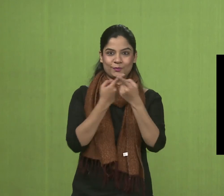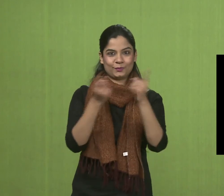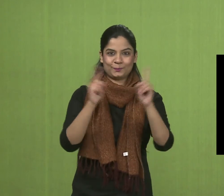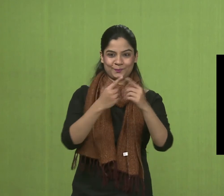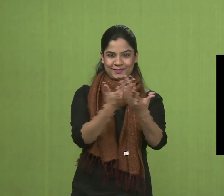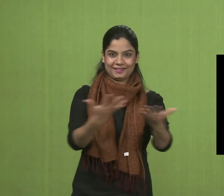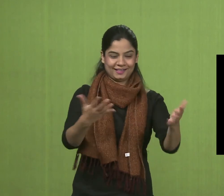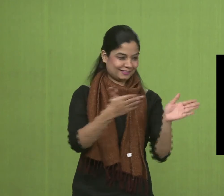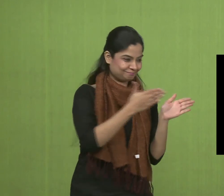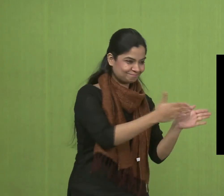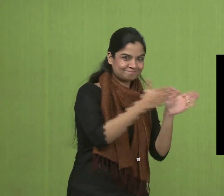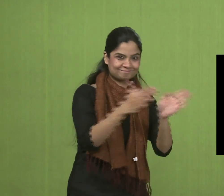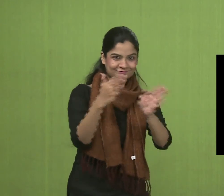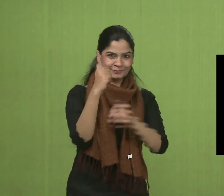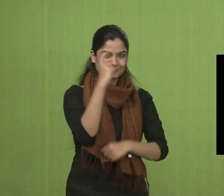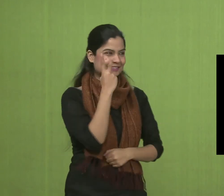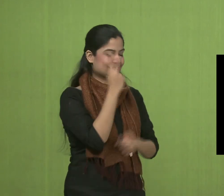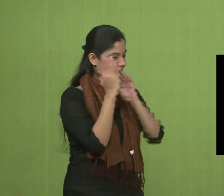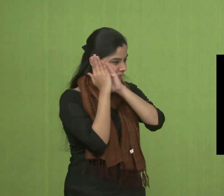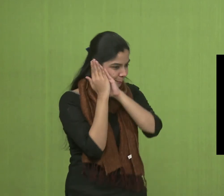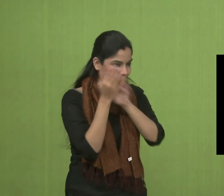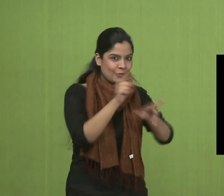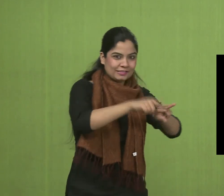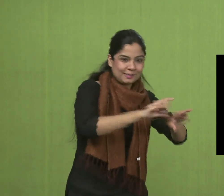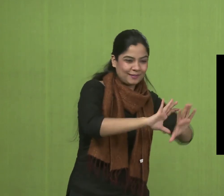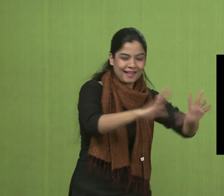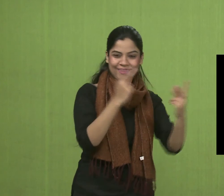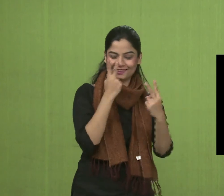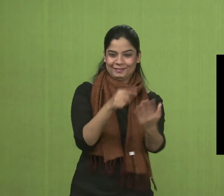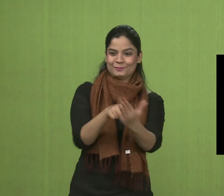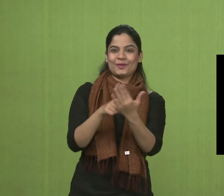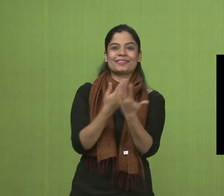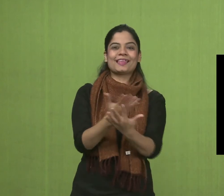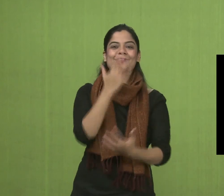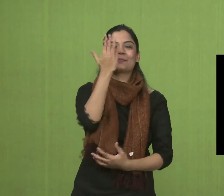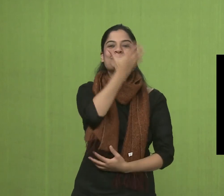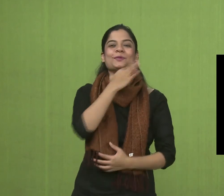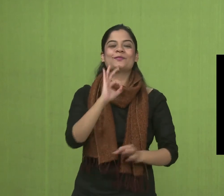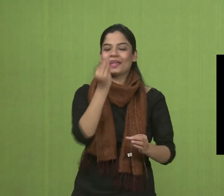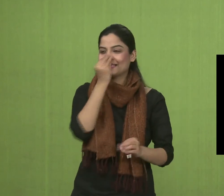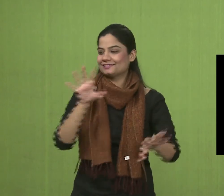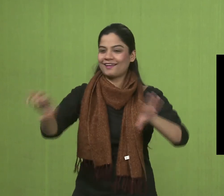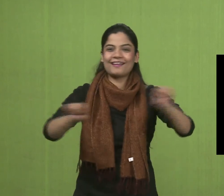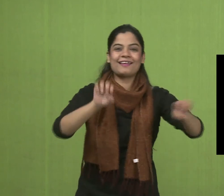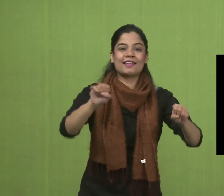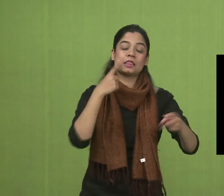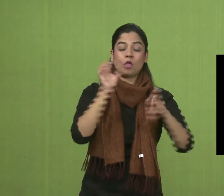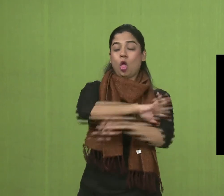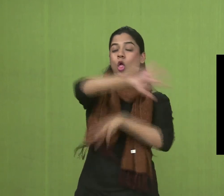Organized look. As you can see in the picture, the bed is there, the sleepers are there, and everything is looking very organized. So if the house is very organized, it looks